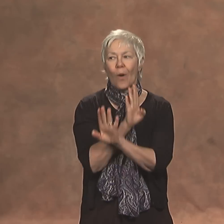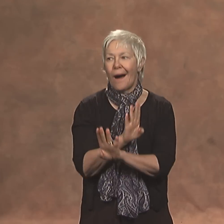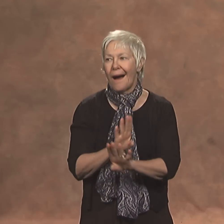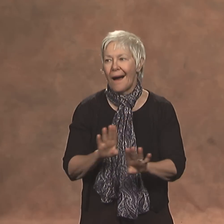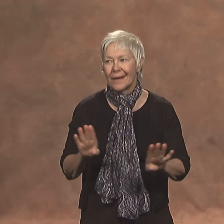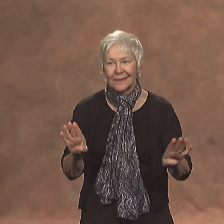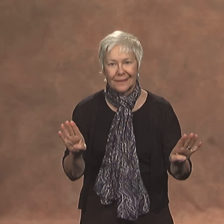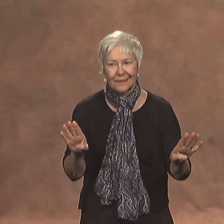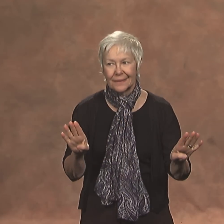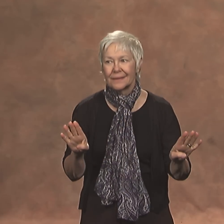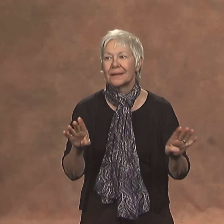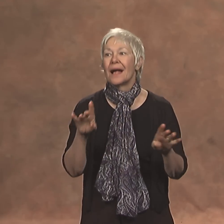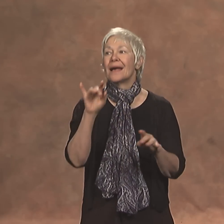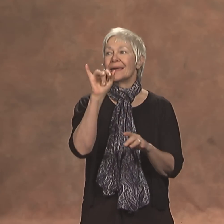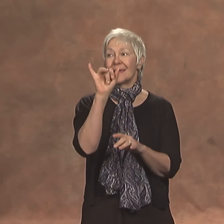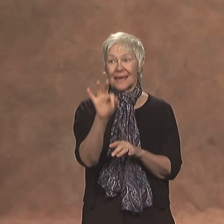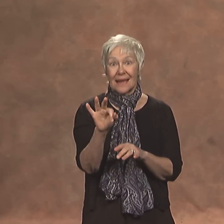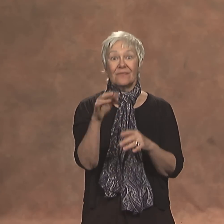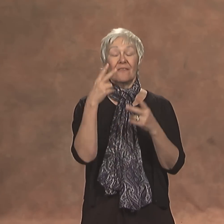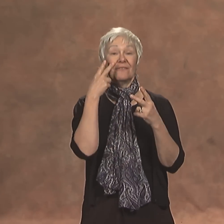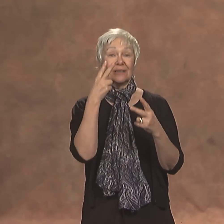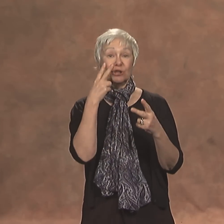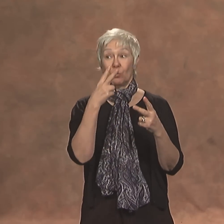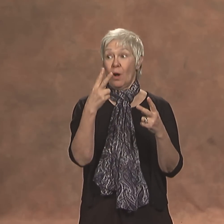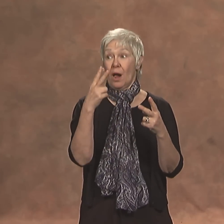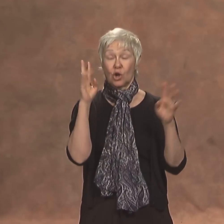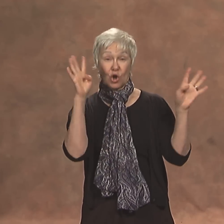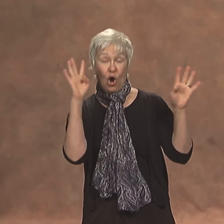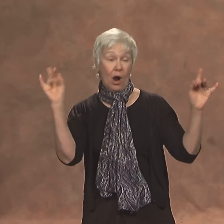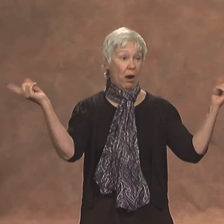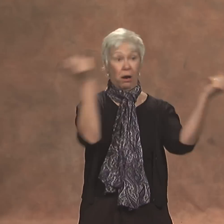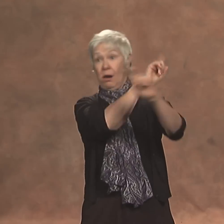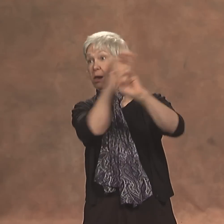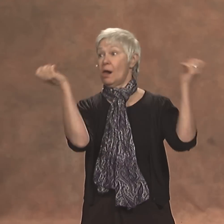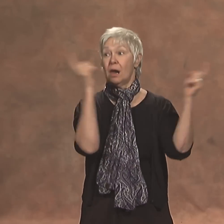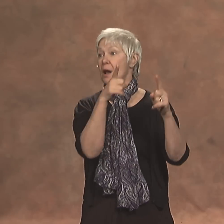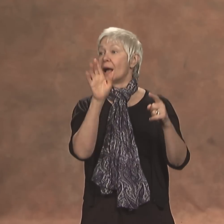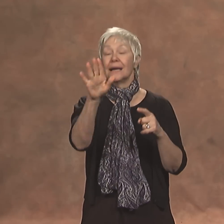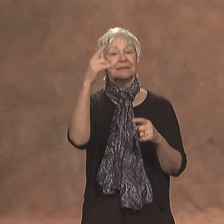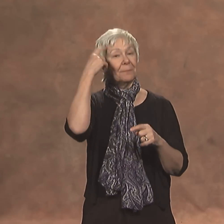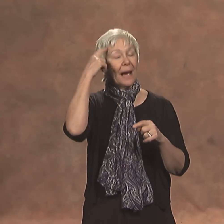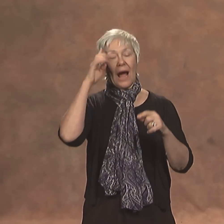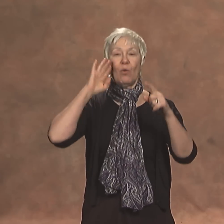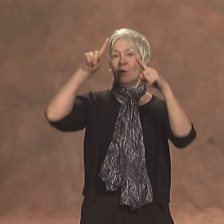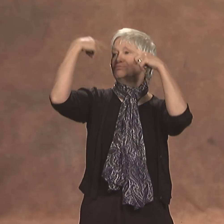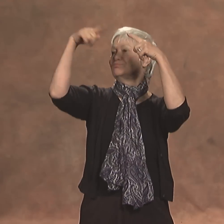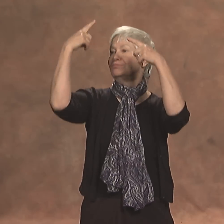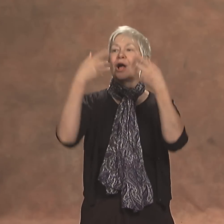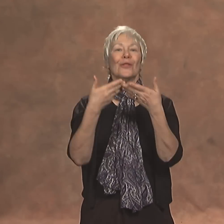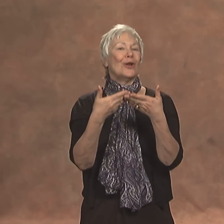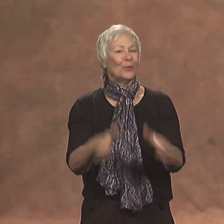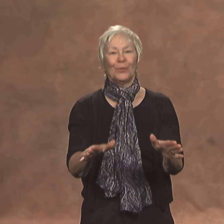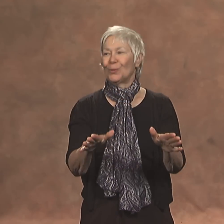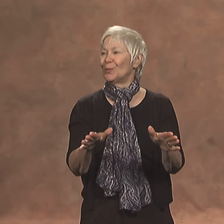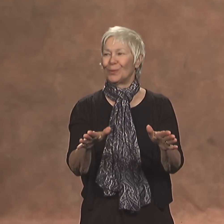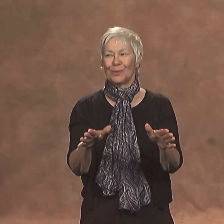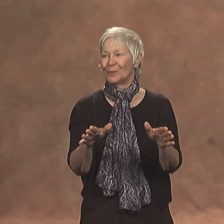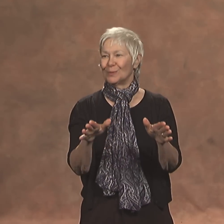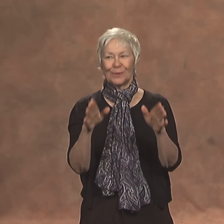And some of the things that I've learned is that the environment needs to be visually quiet. And if the environment has a